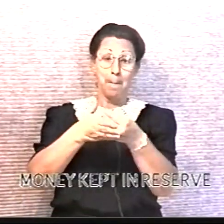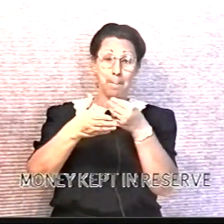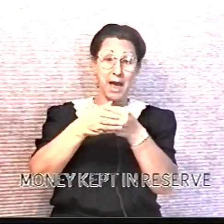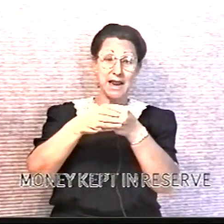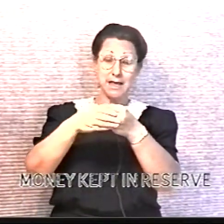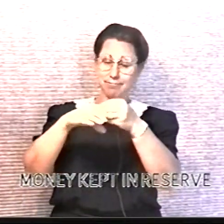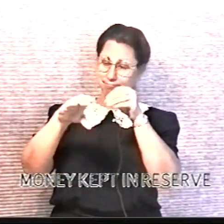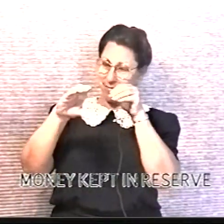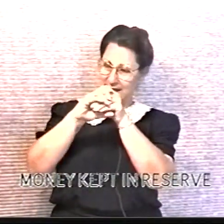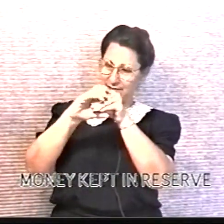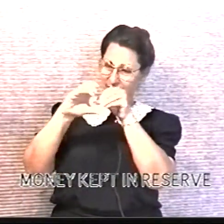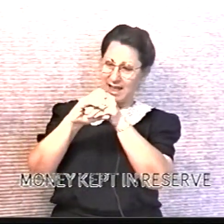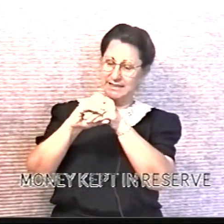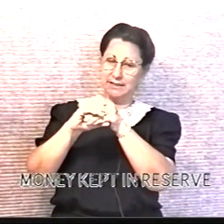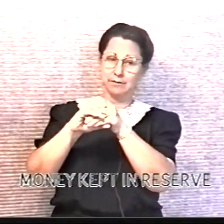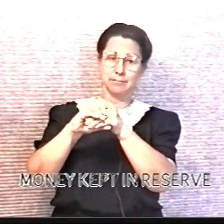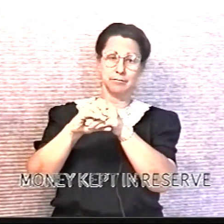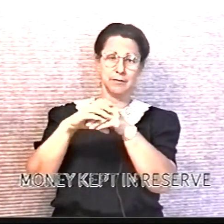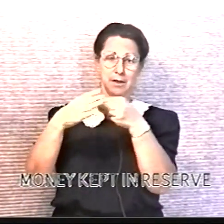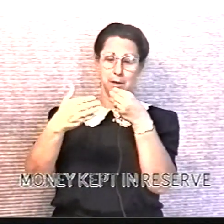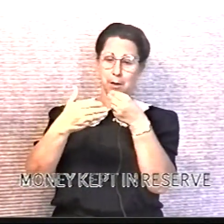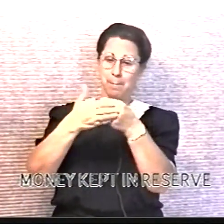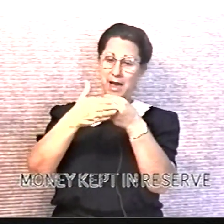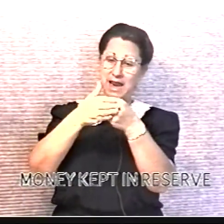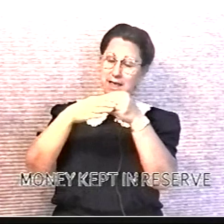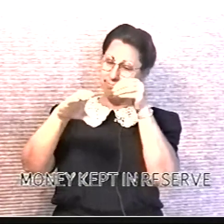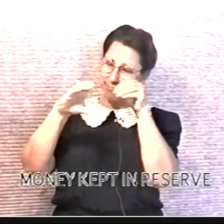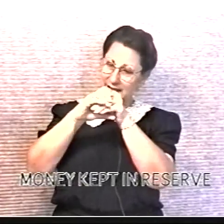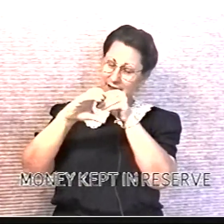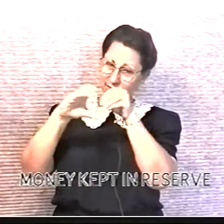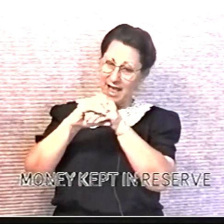Money invested, money invested,